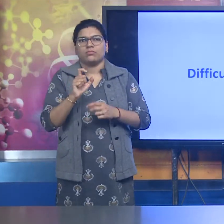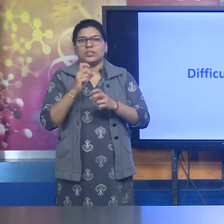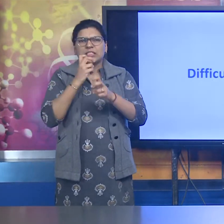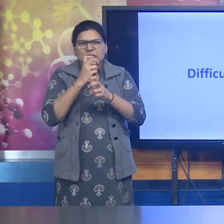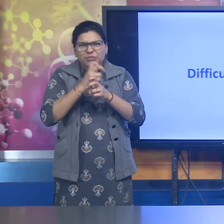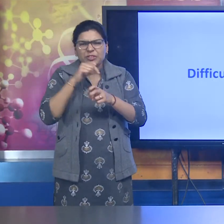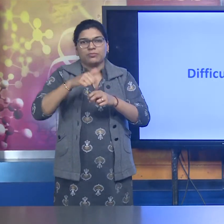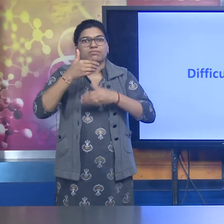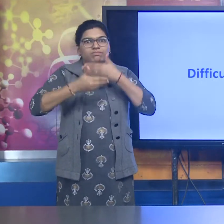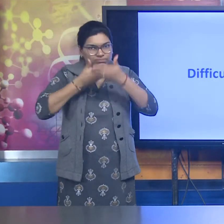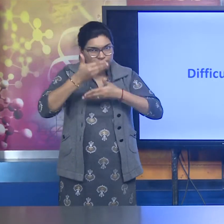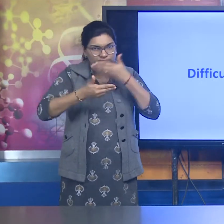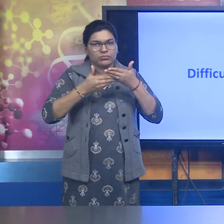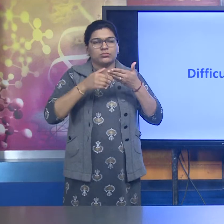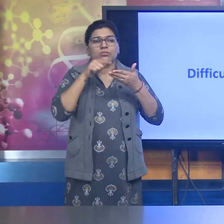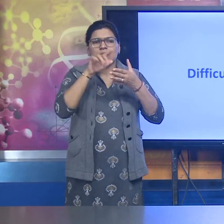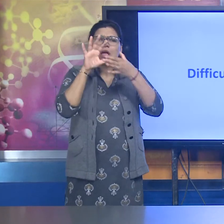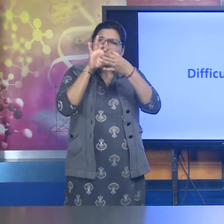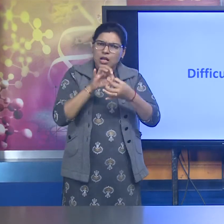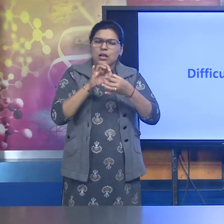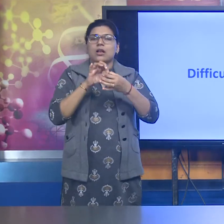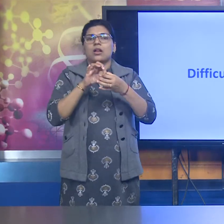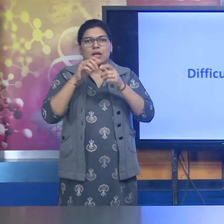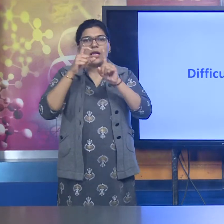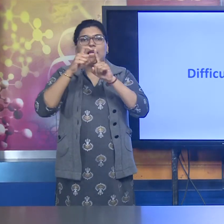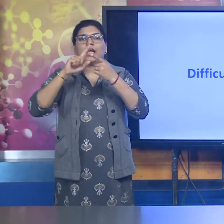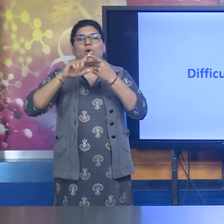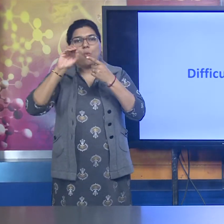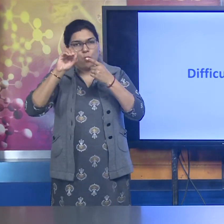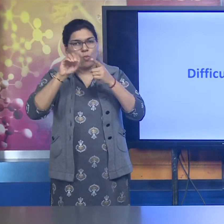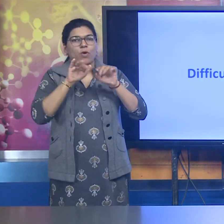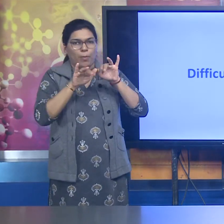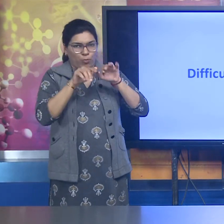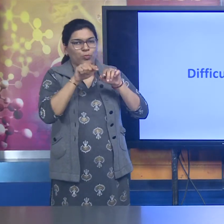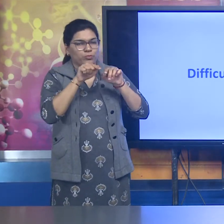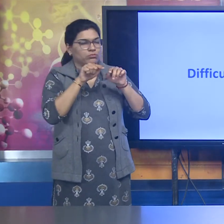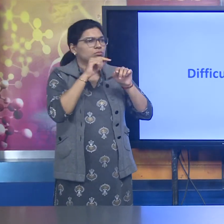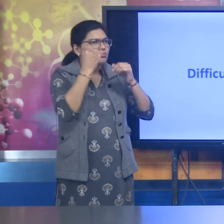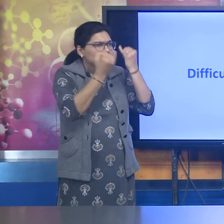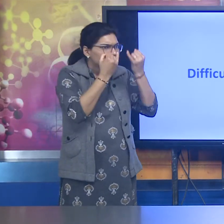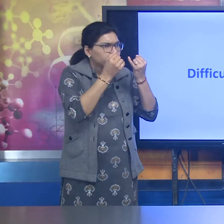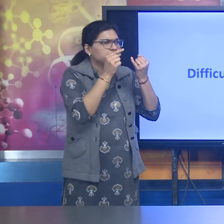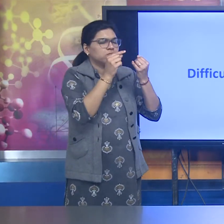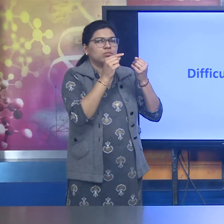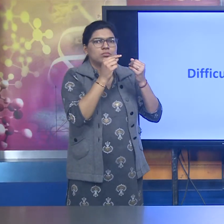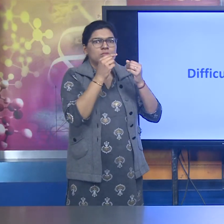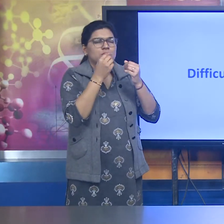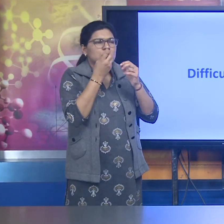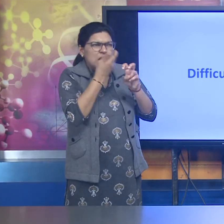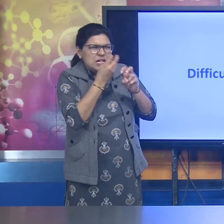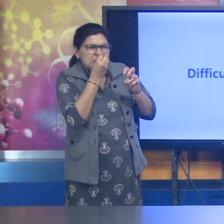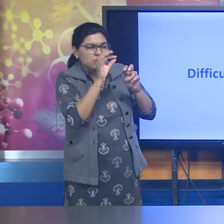First, we read difficult words from the chapter.